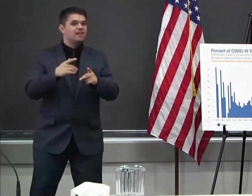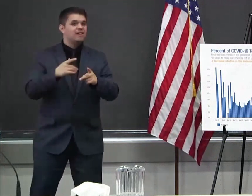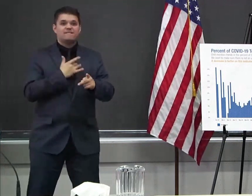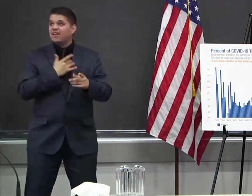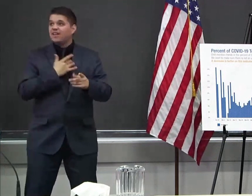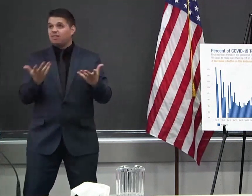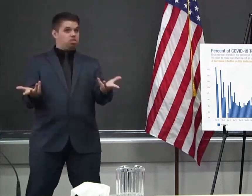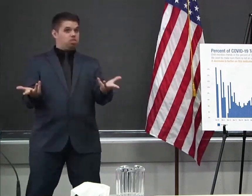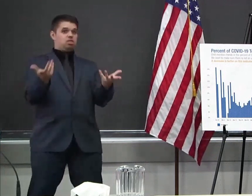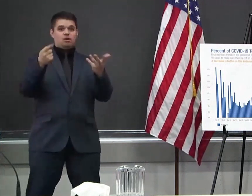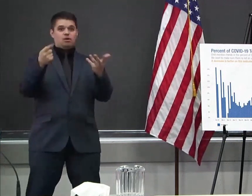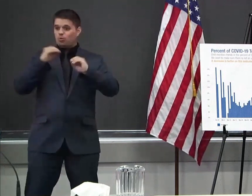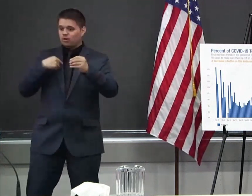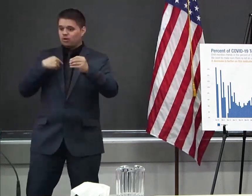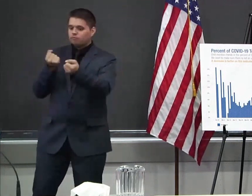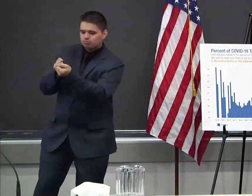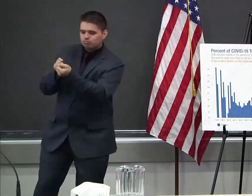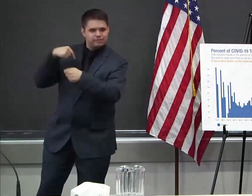our recovery plan.